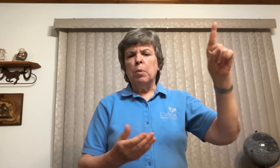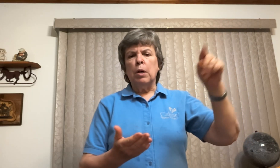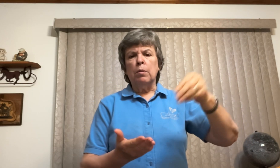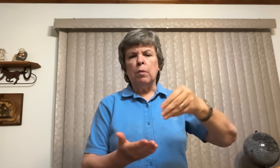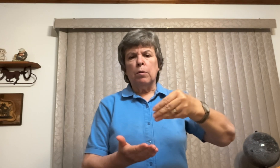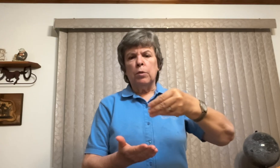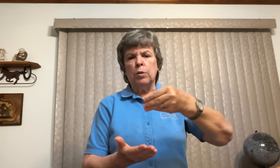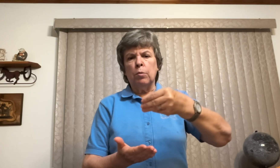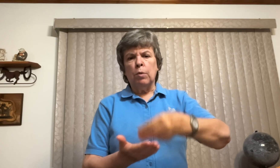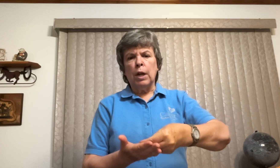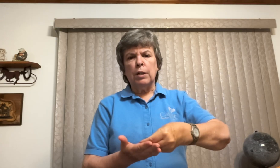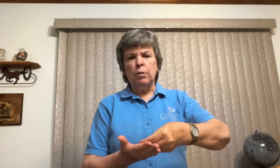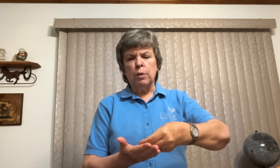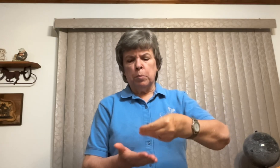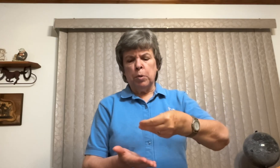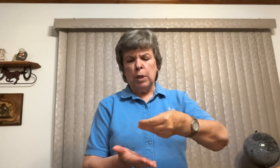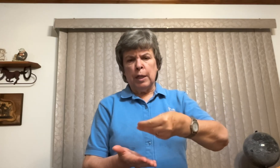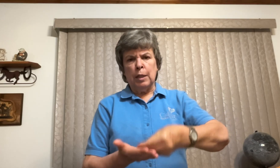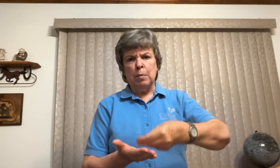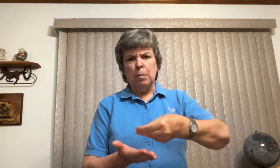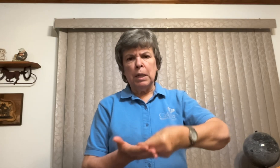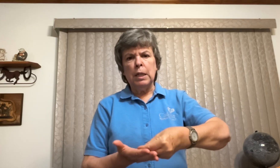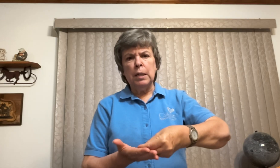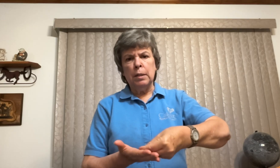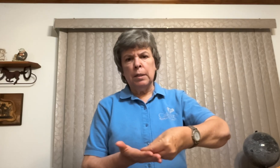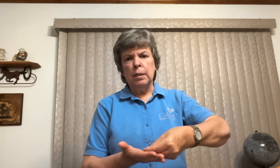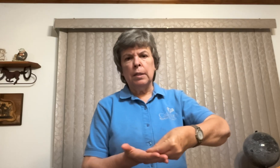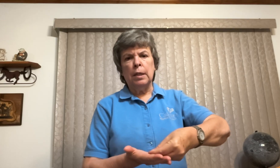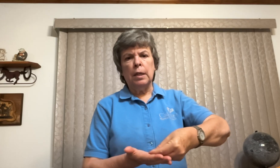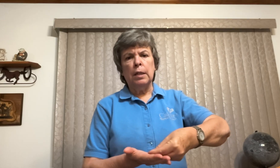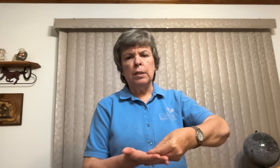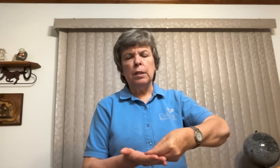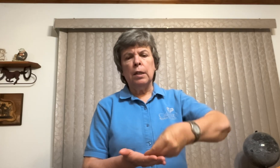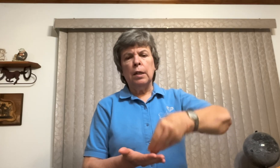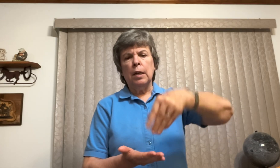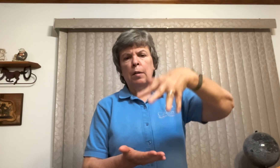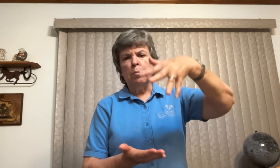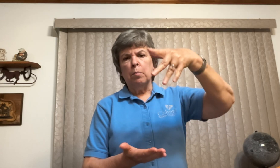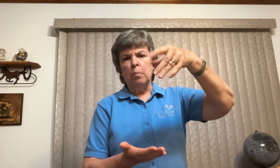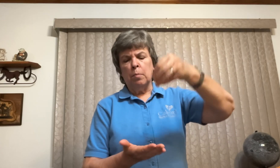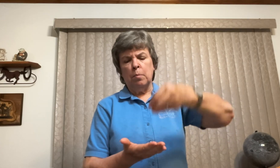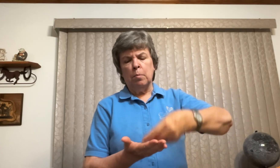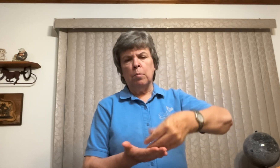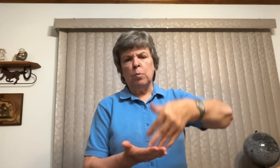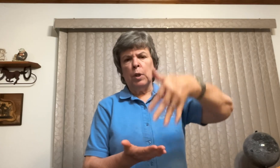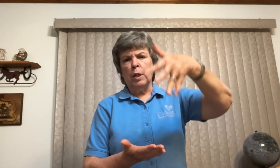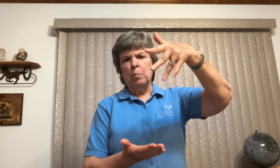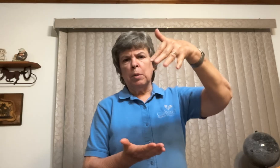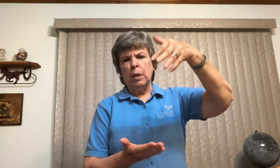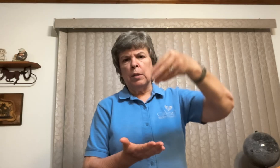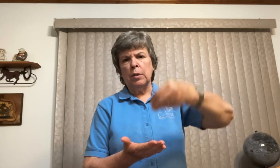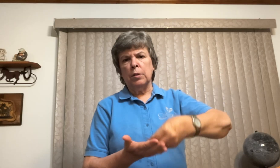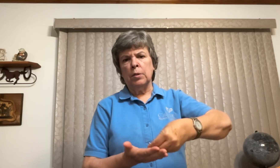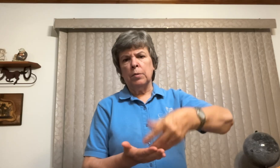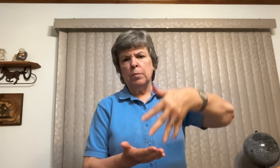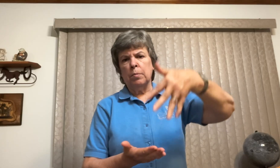but so what I do is put like the money in the hand and bring it up like this